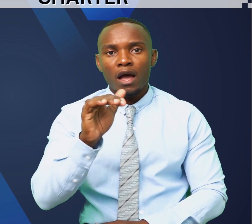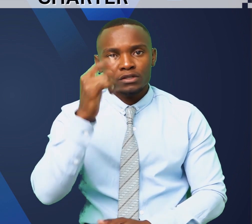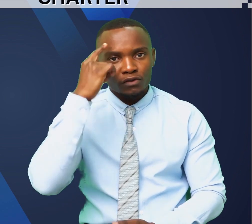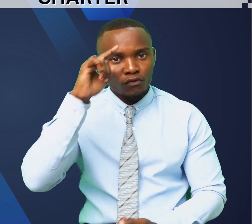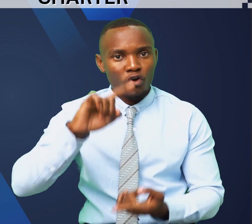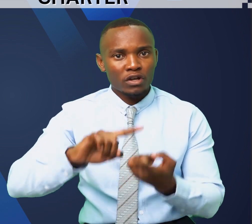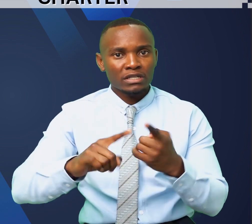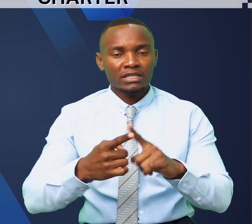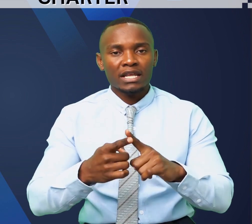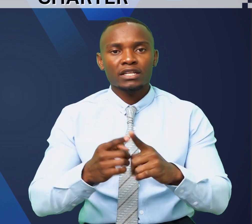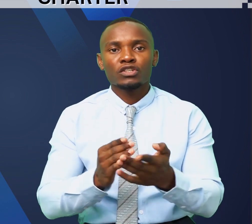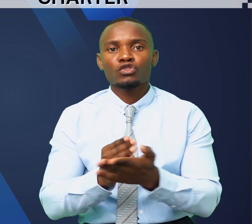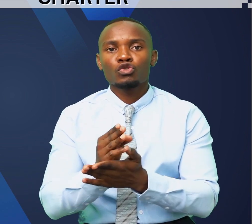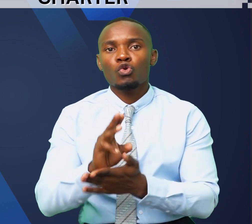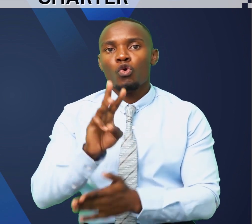standards through